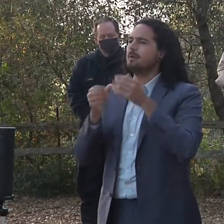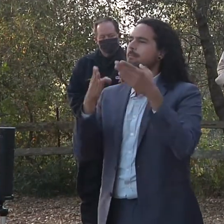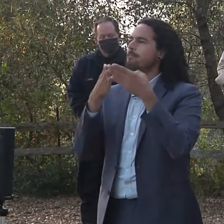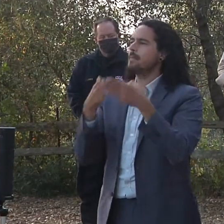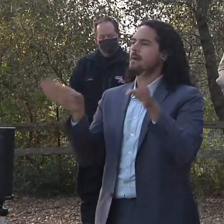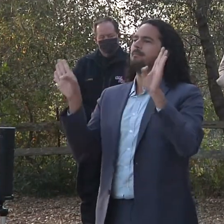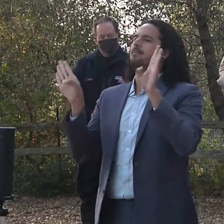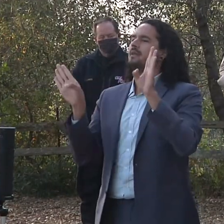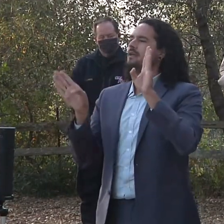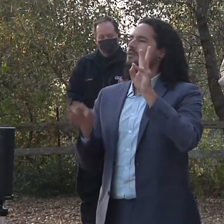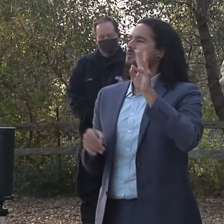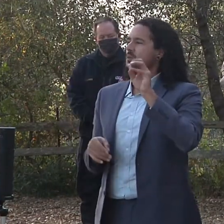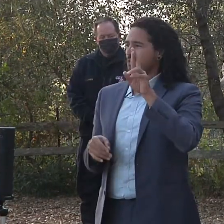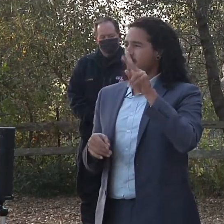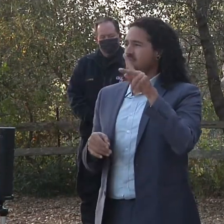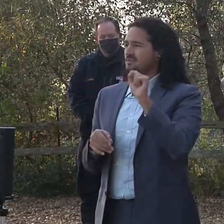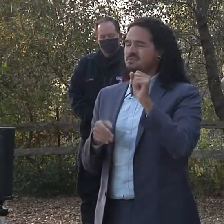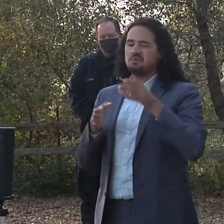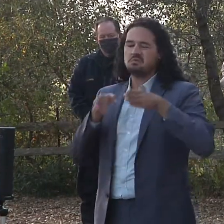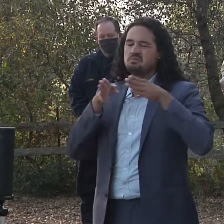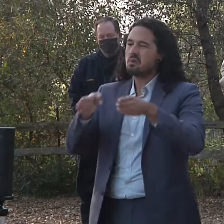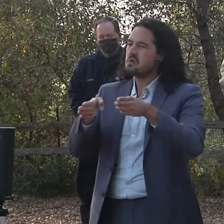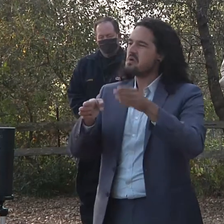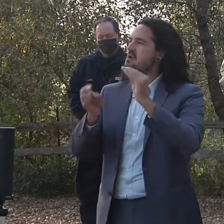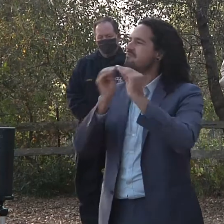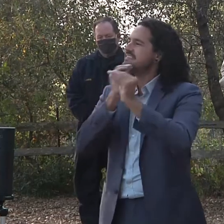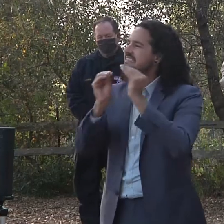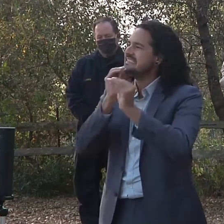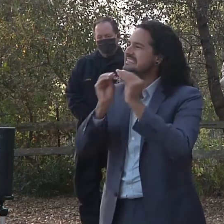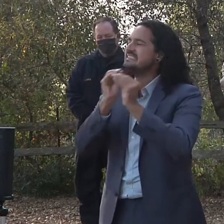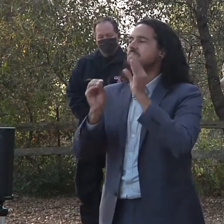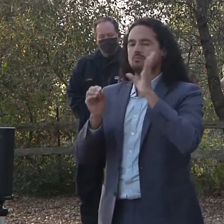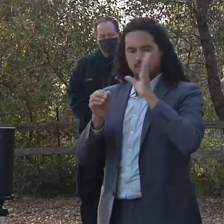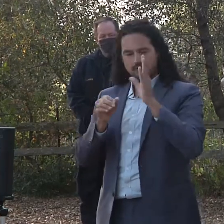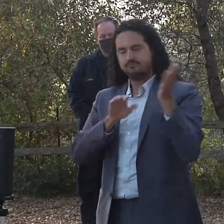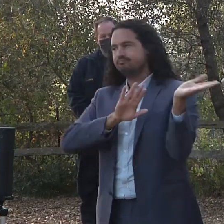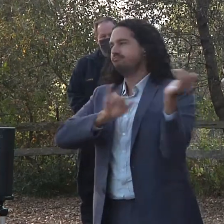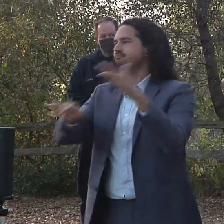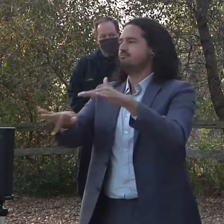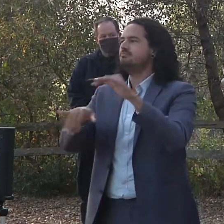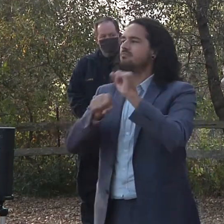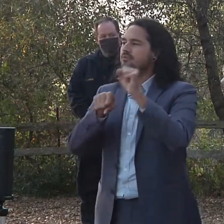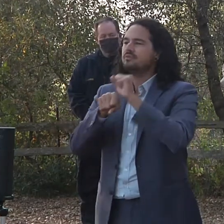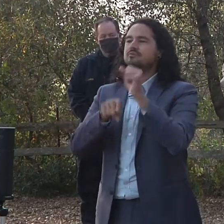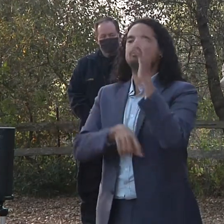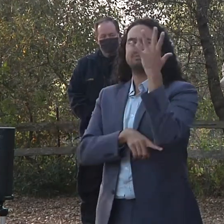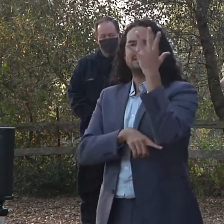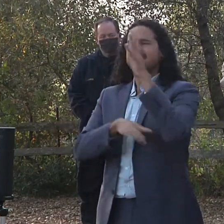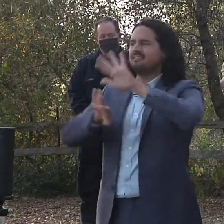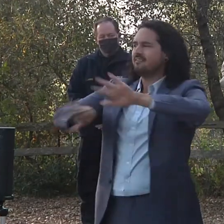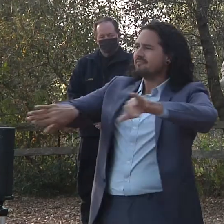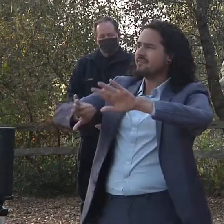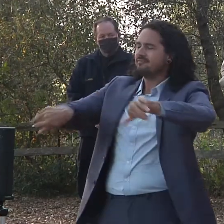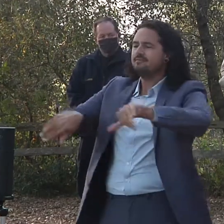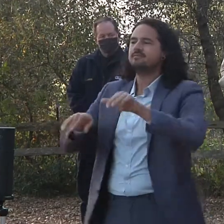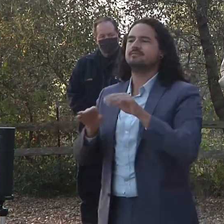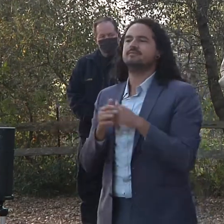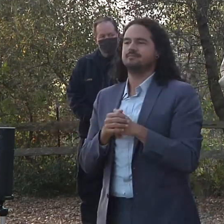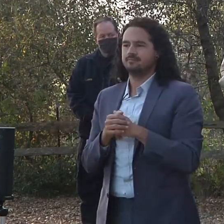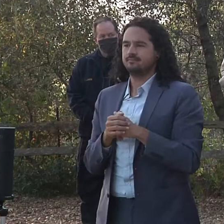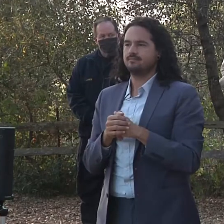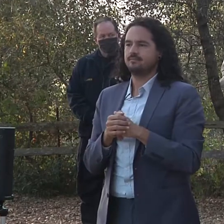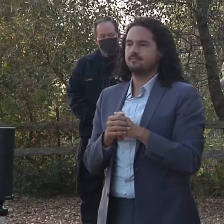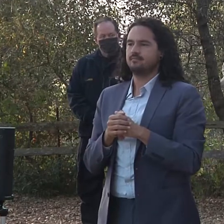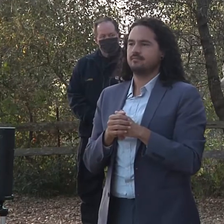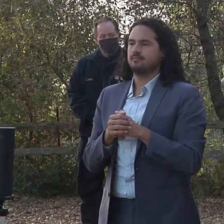repairing. And also any trees that are unstable in the area of San Mateo County. County Parks closed the gate at Wuhr